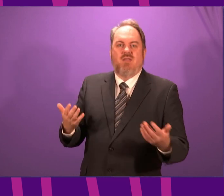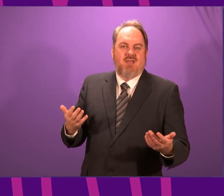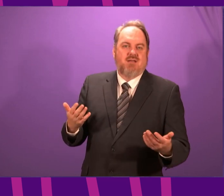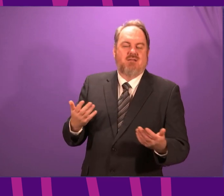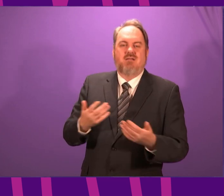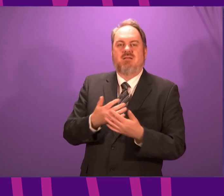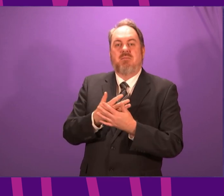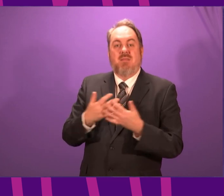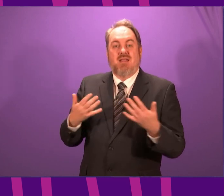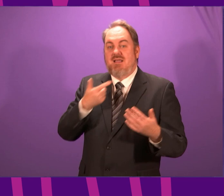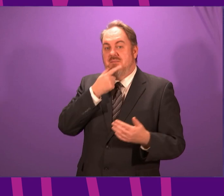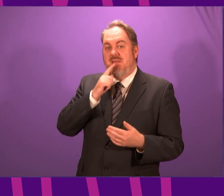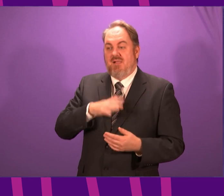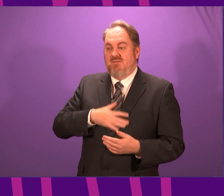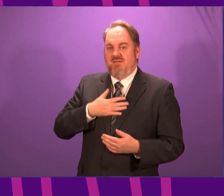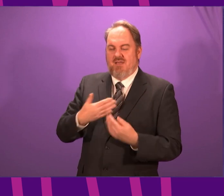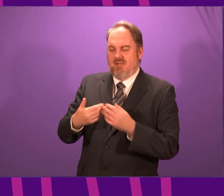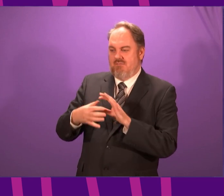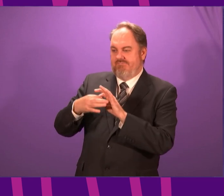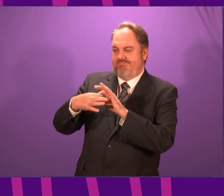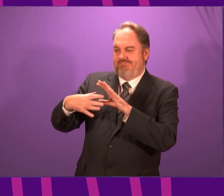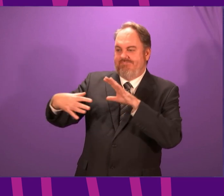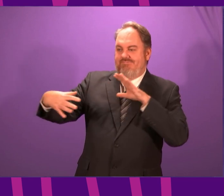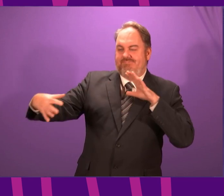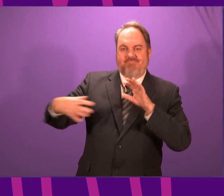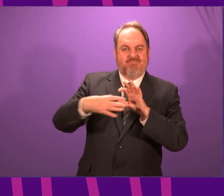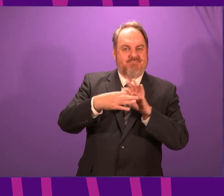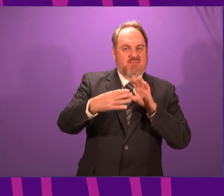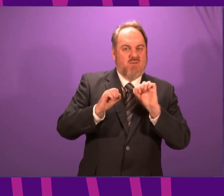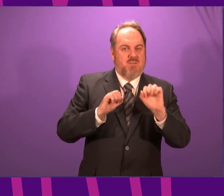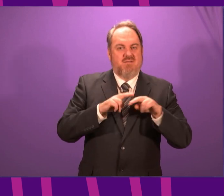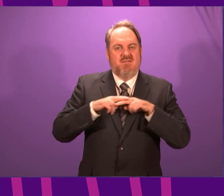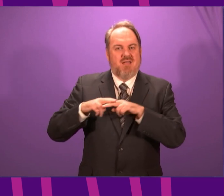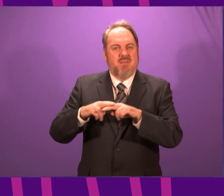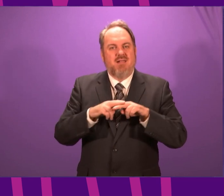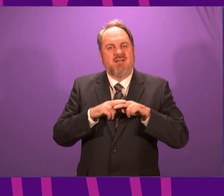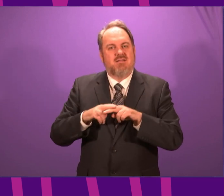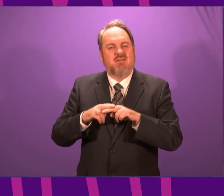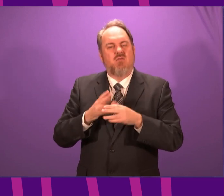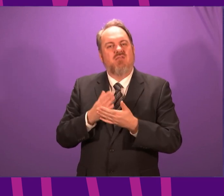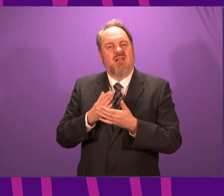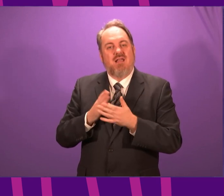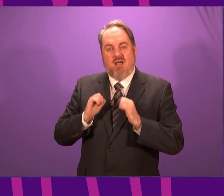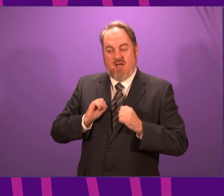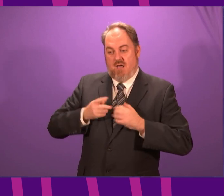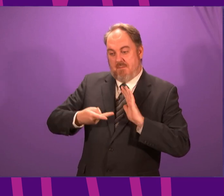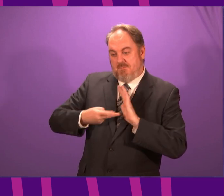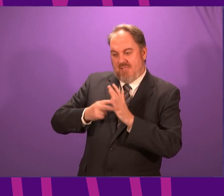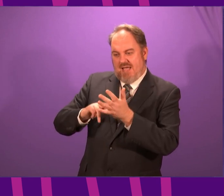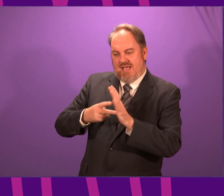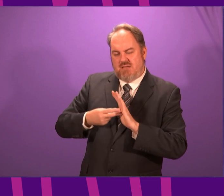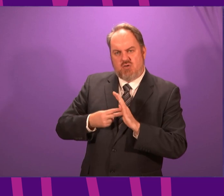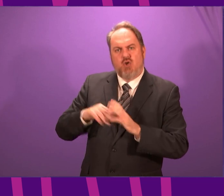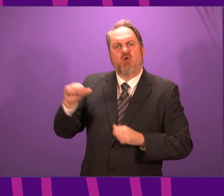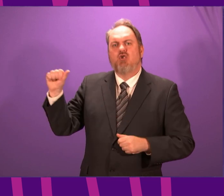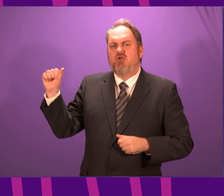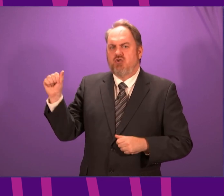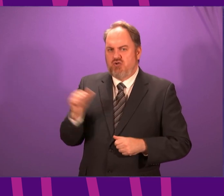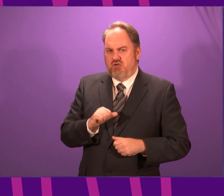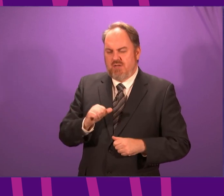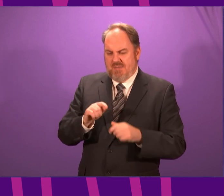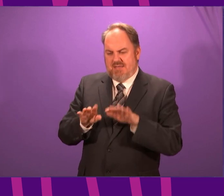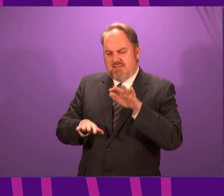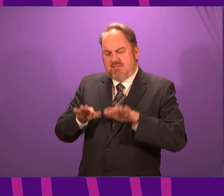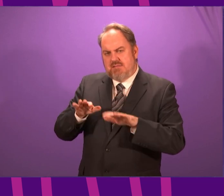and entrenched this year means that any Christmas loneliness strategy should be coordinated as much as possible across the four home nations.